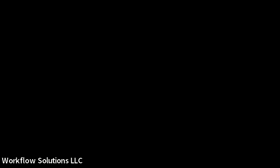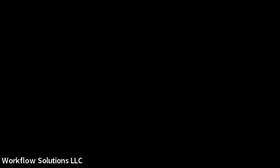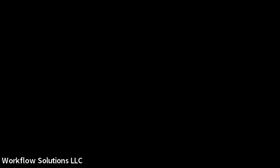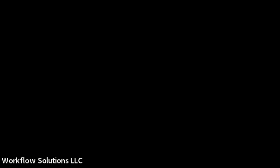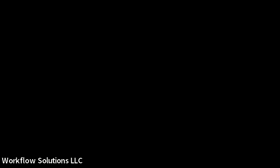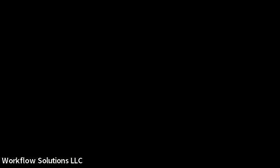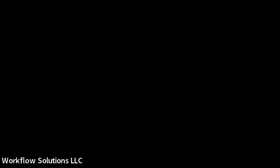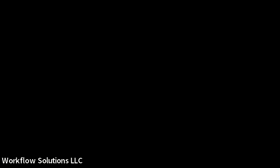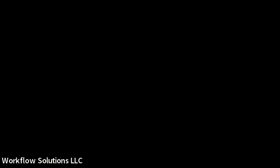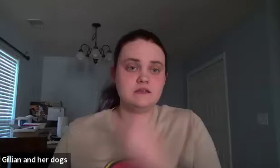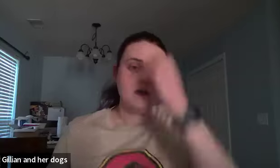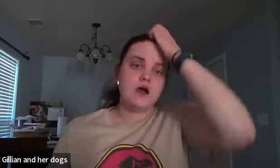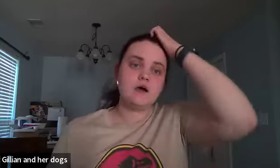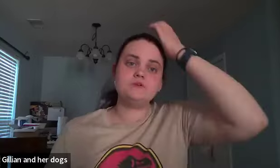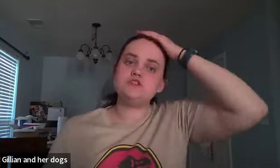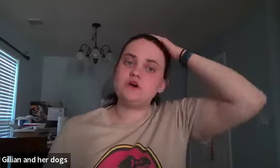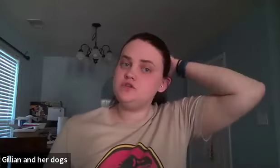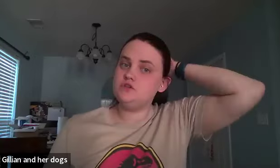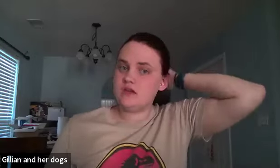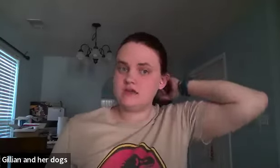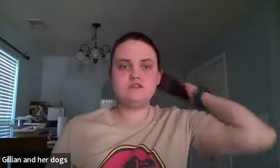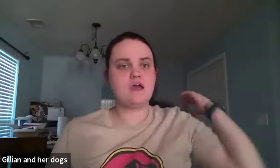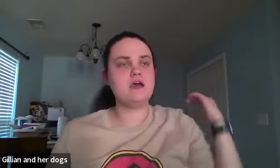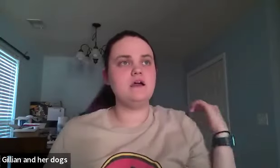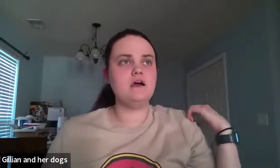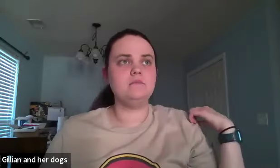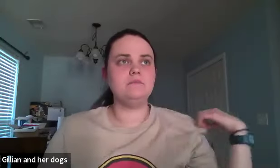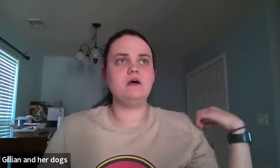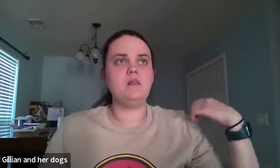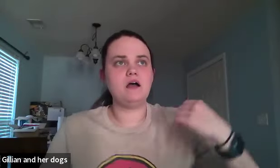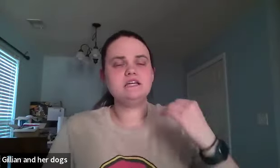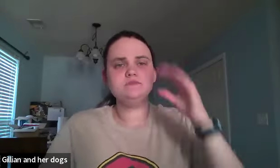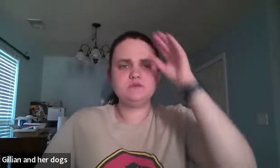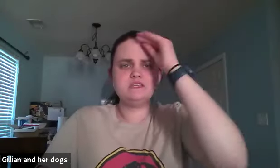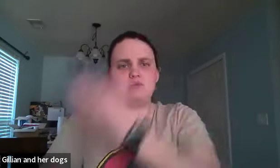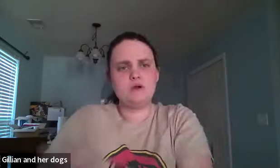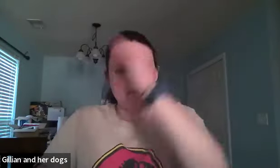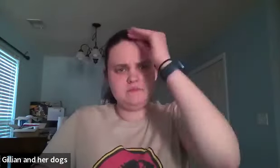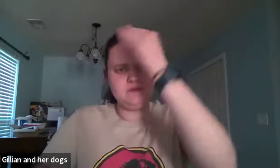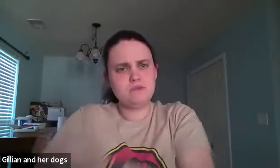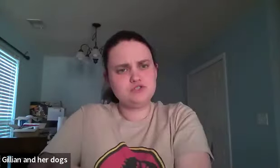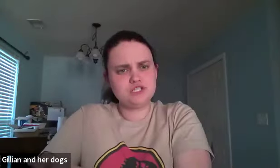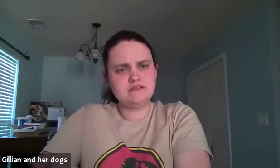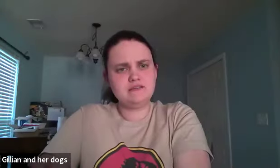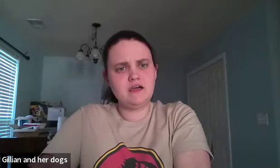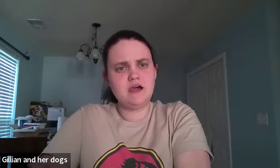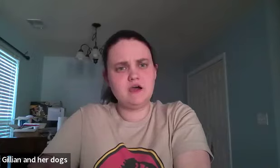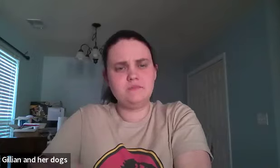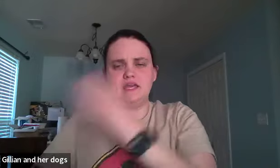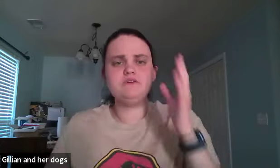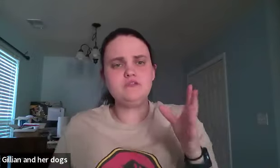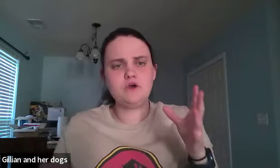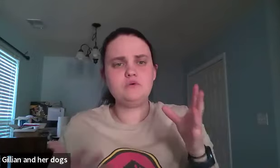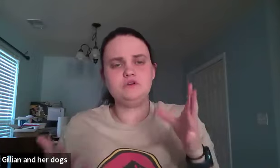make sense? Yes. So you can do that. A lot of times with this boy baby motion, even though you're